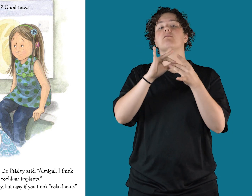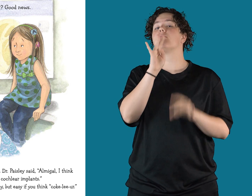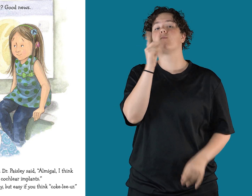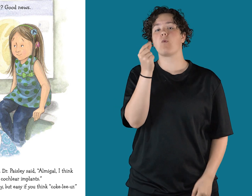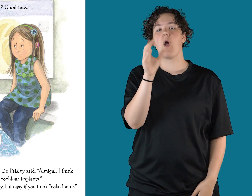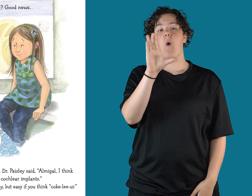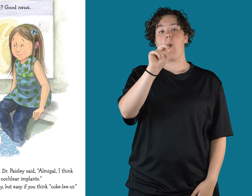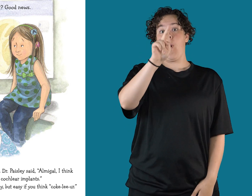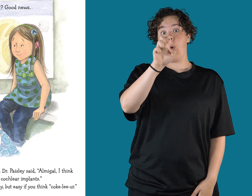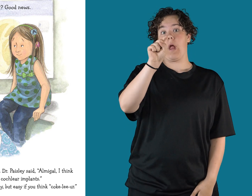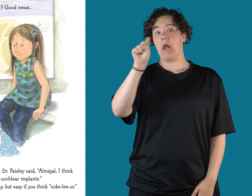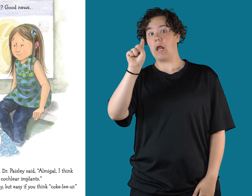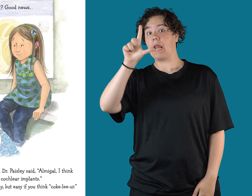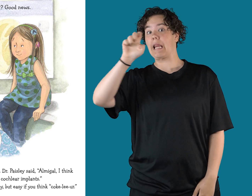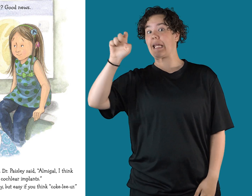coke-ly-er.